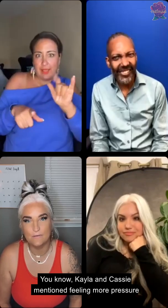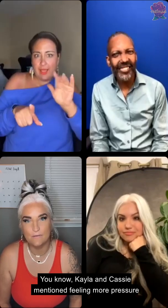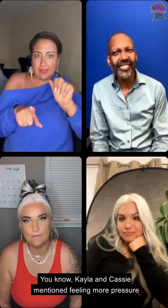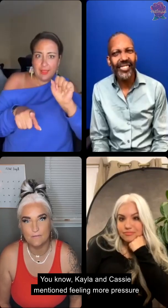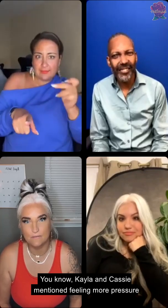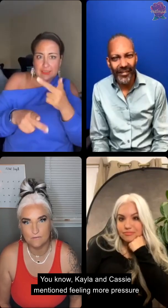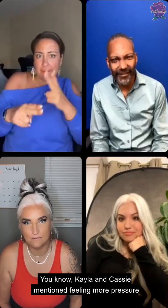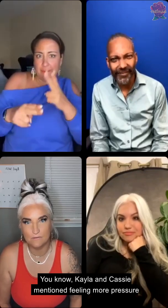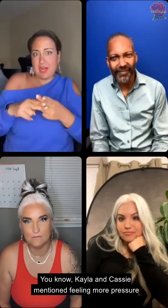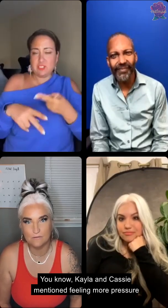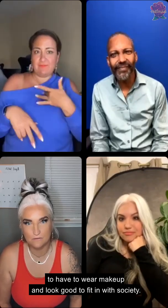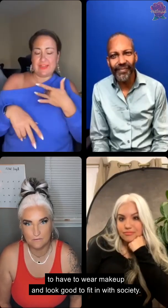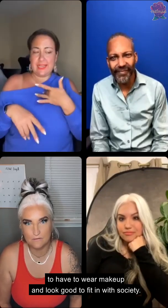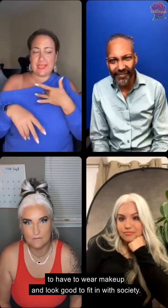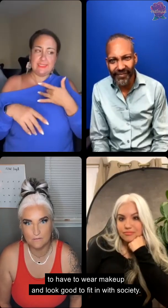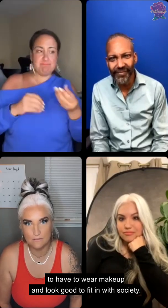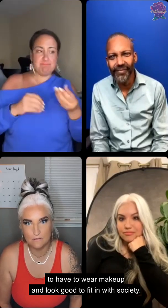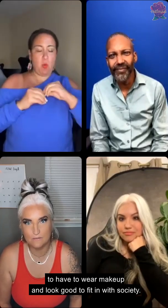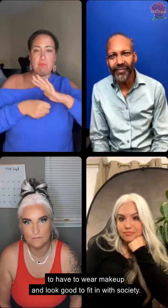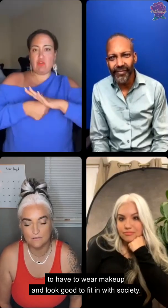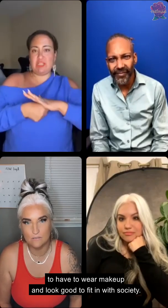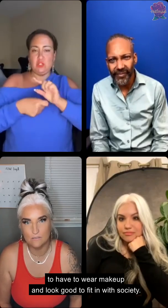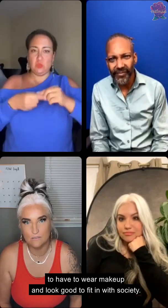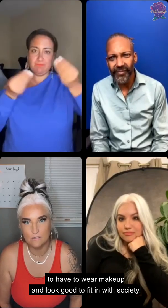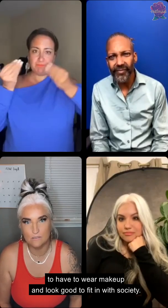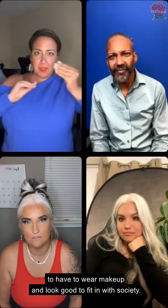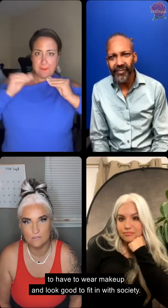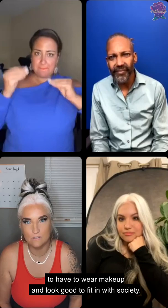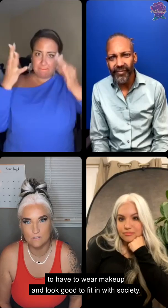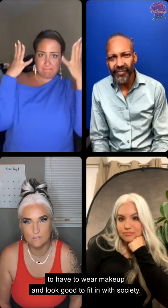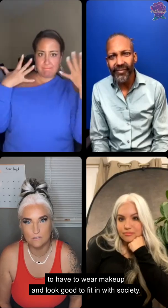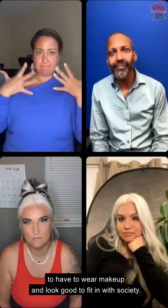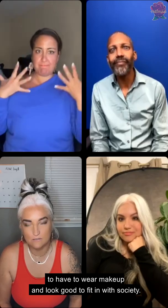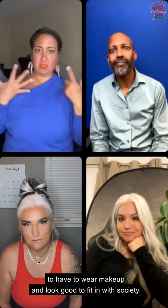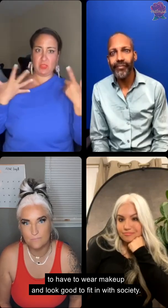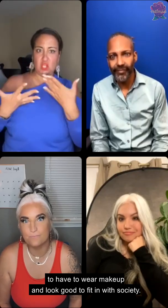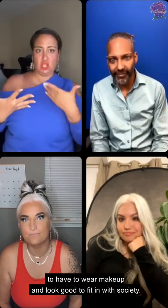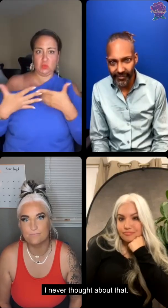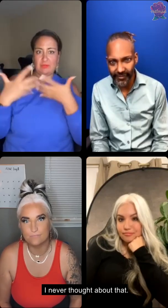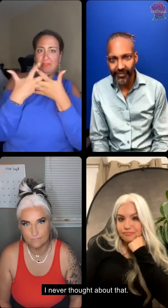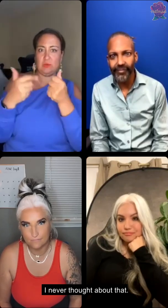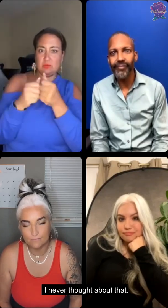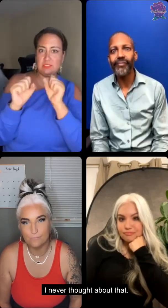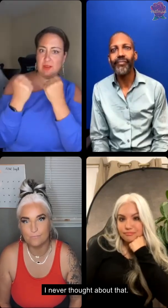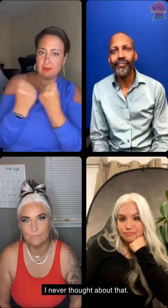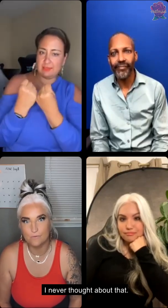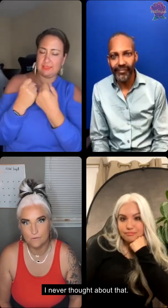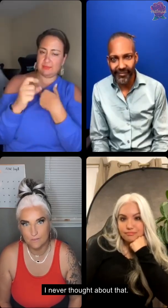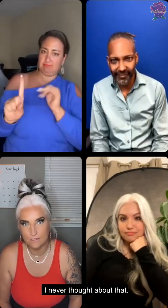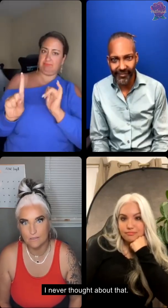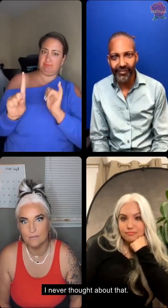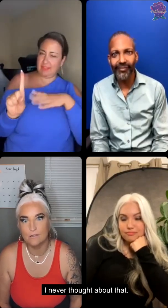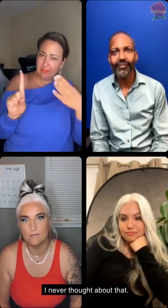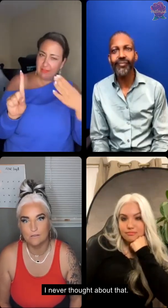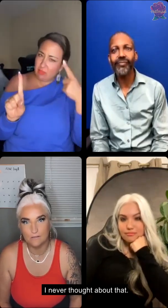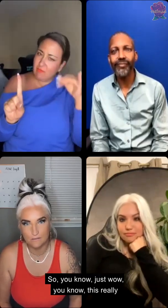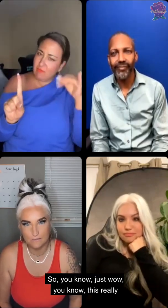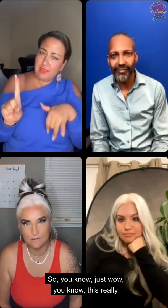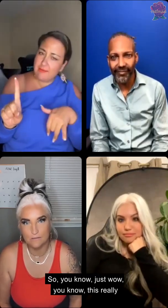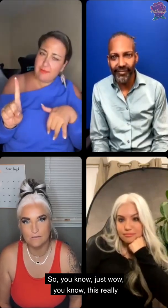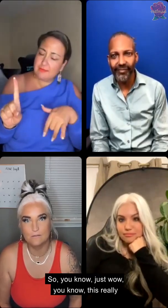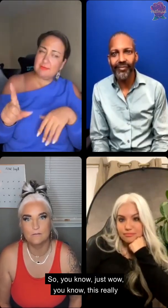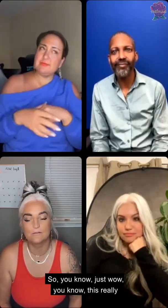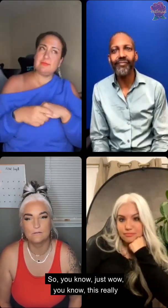Kayla and Cassie mentioned feeling more pressure to have to wear makeup and look good to fit in with society. I never thought